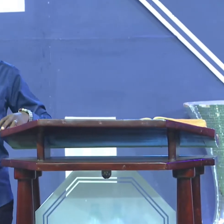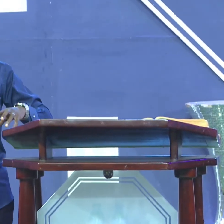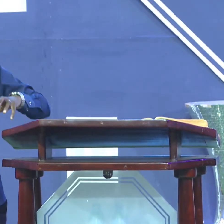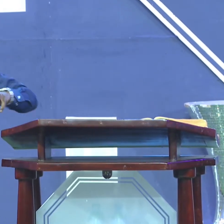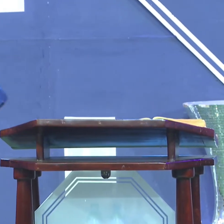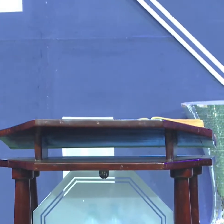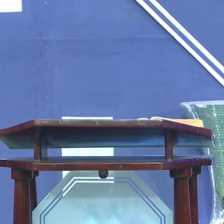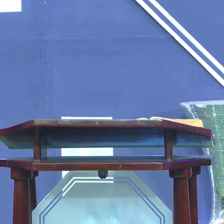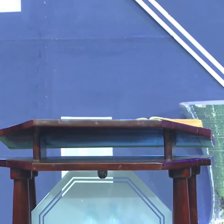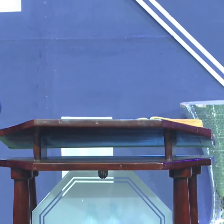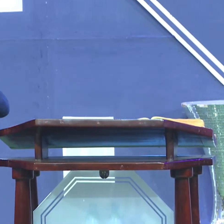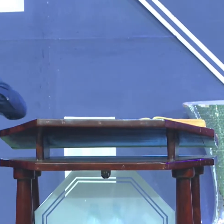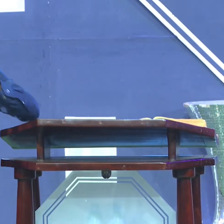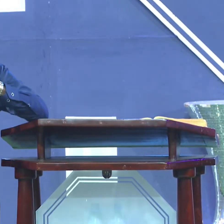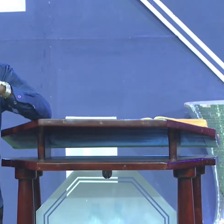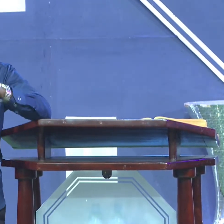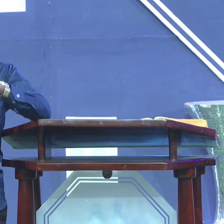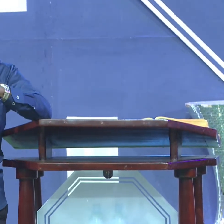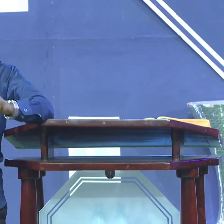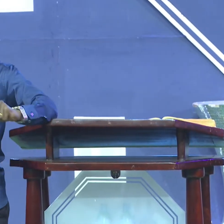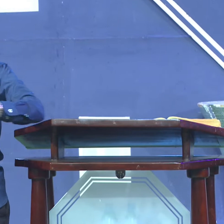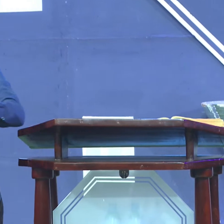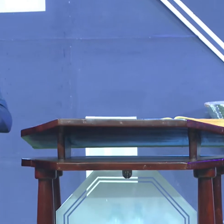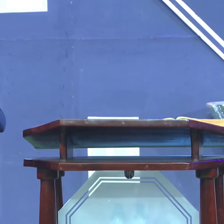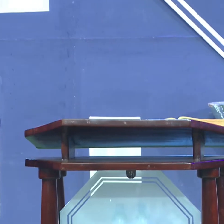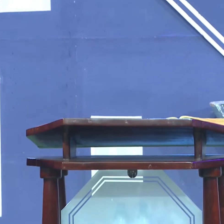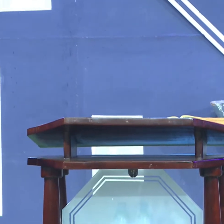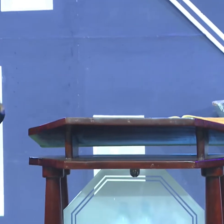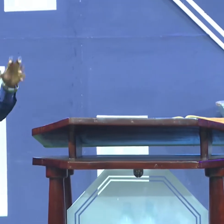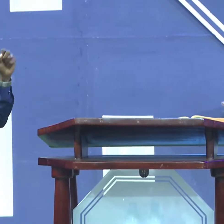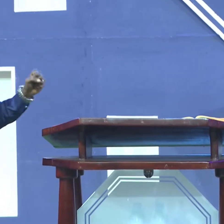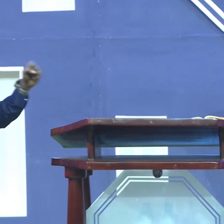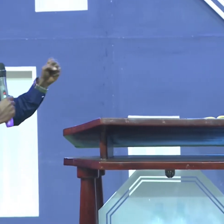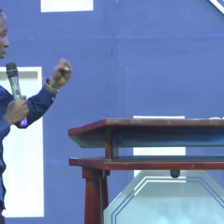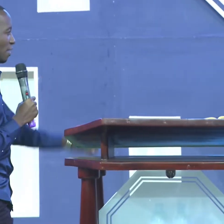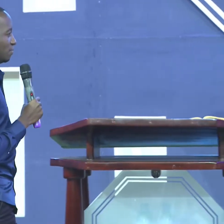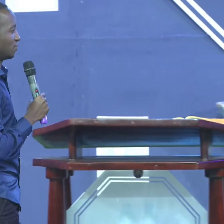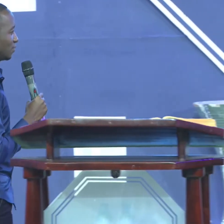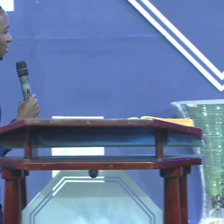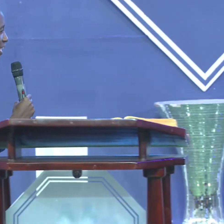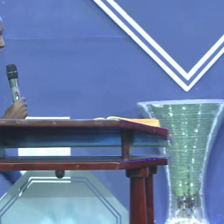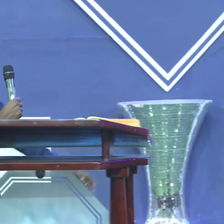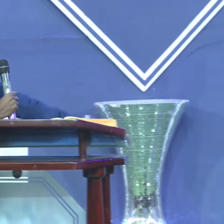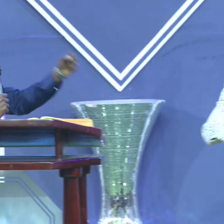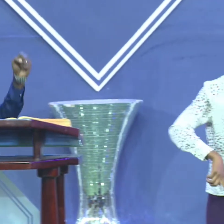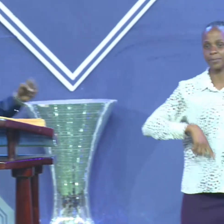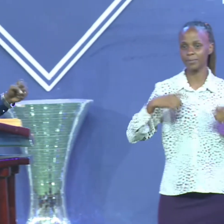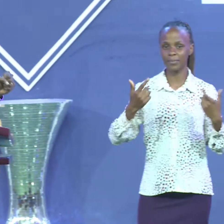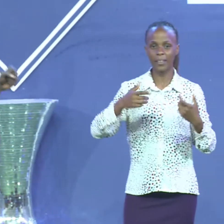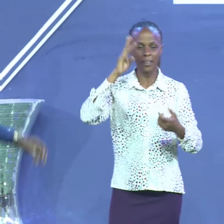we come. Tuvera tugenda kole sala. We come when we are going to make a prayer. Ezichusobulam. That transform